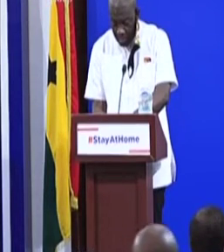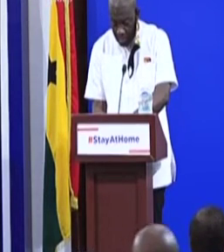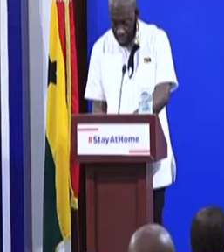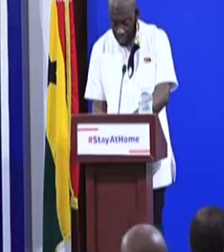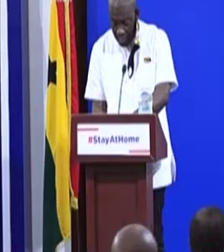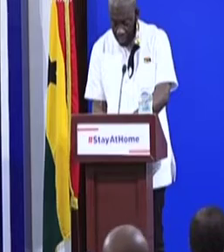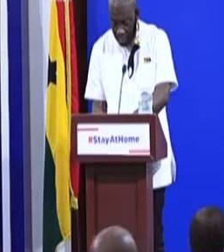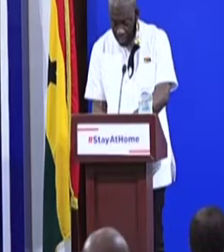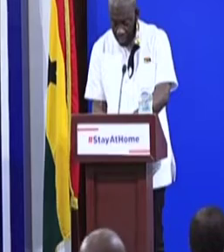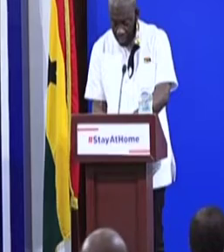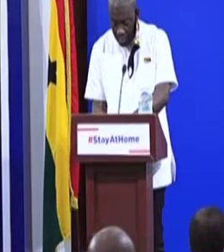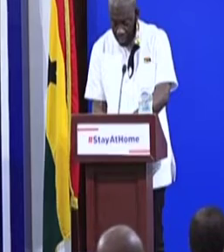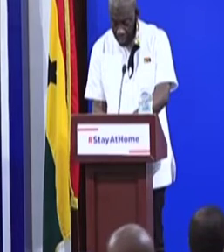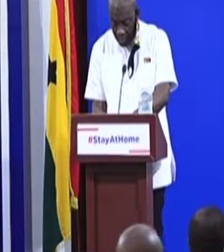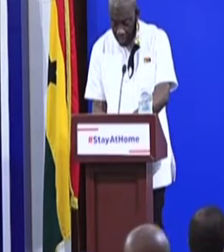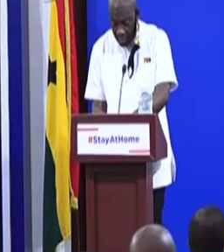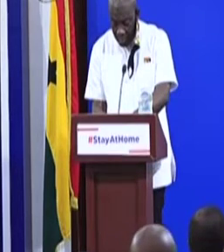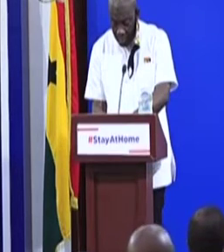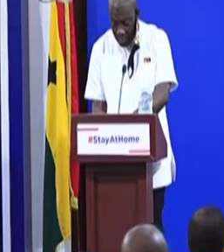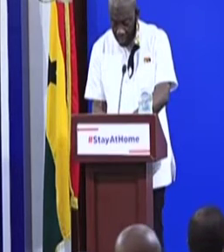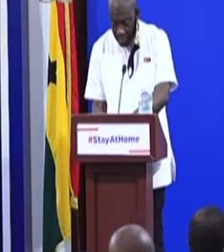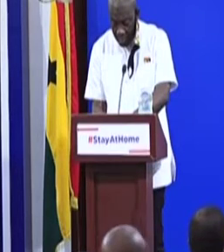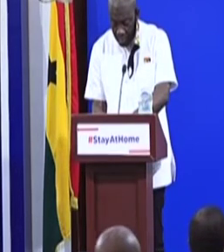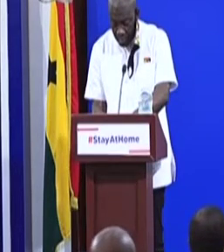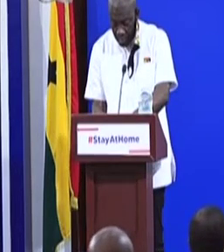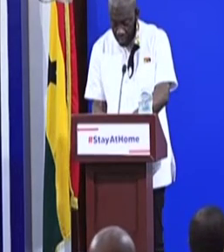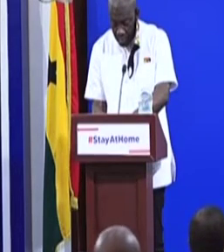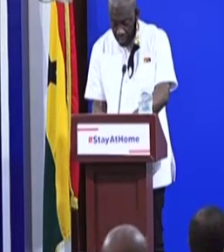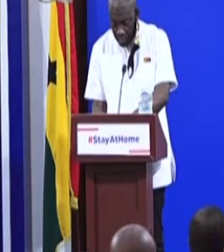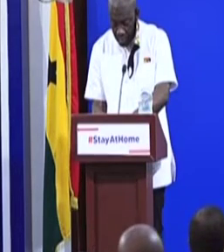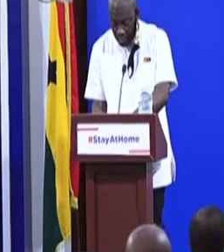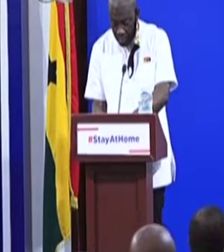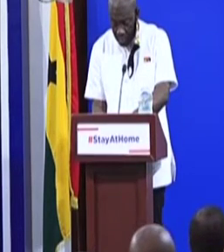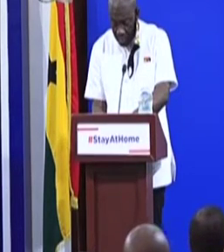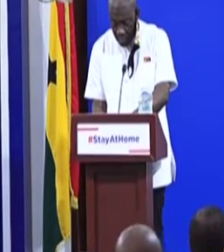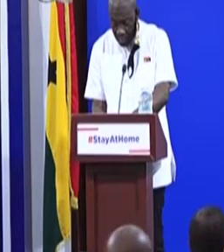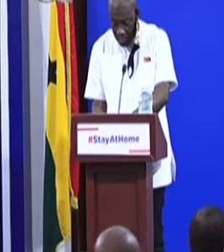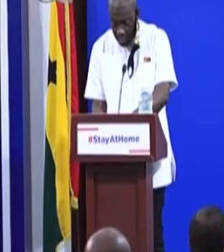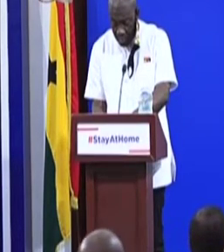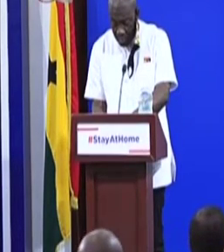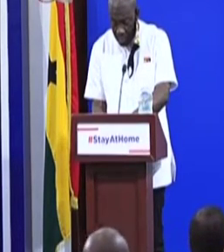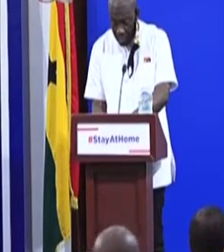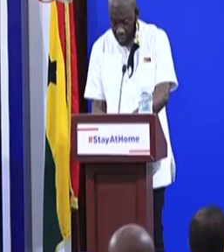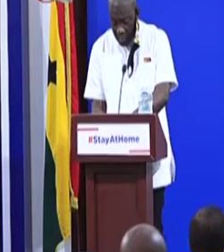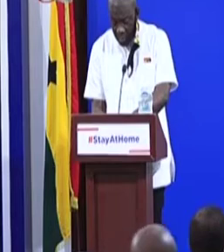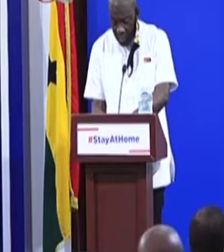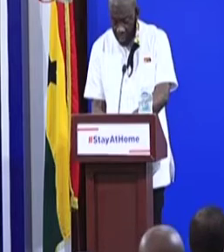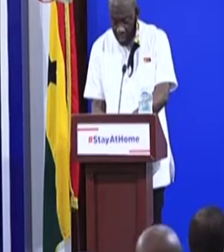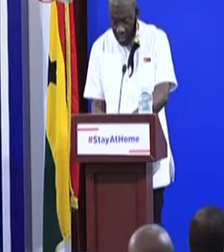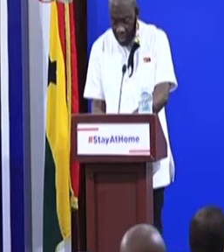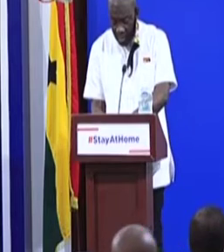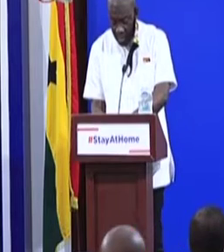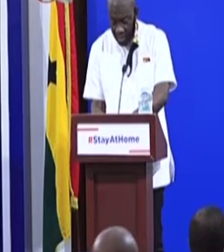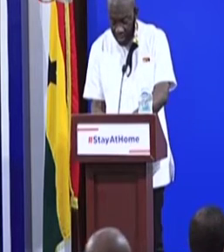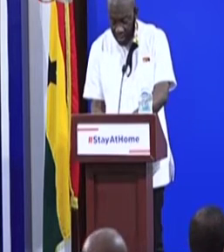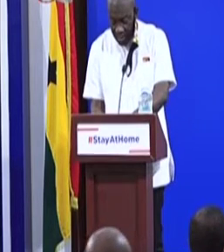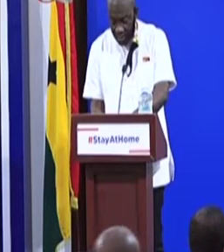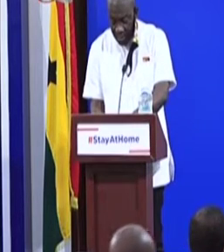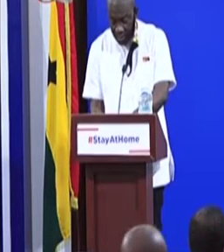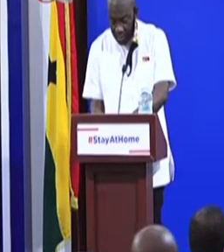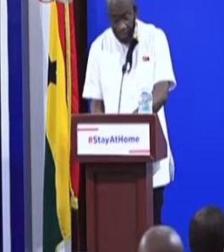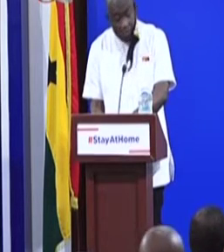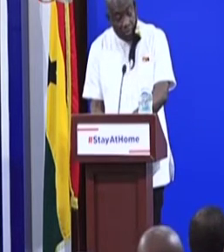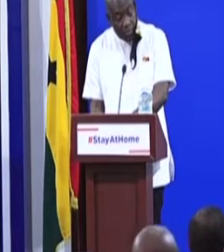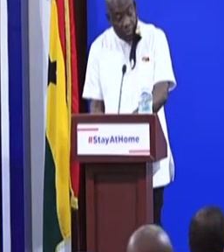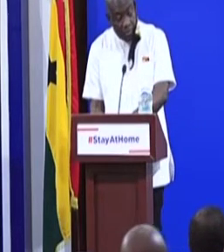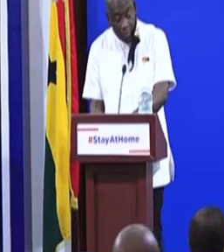eventually diagnosed to be COVID positive. They have stayed in the police station for 8 days. They